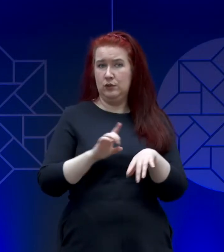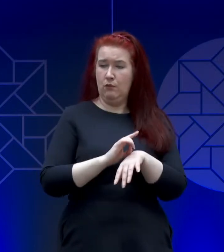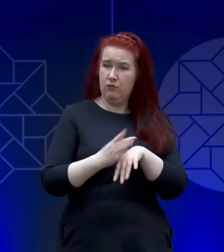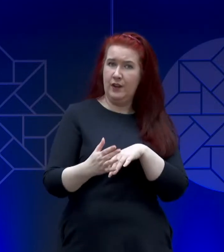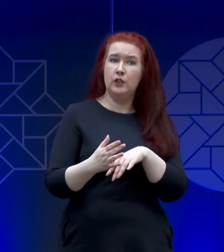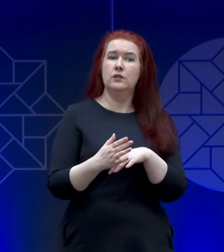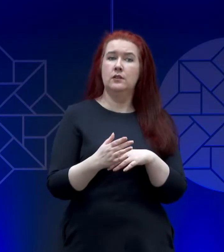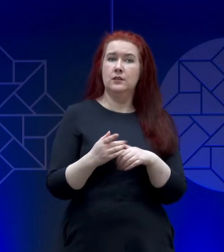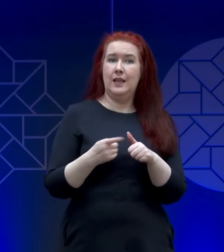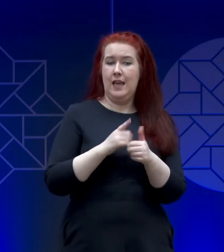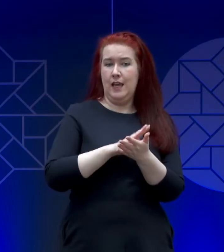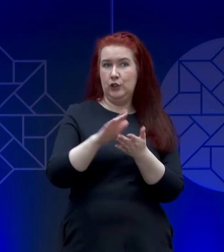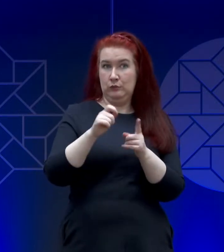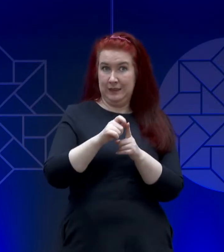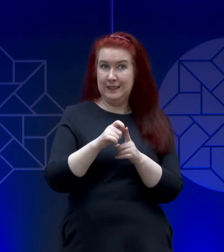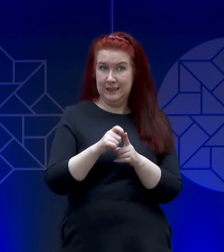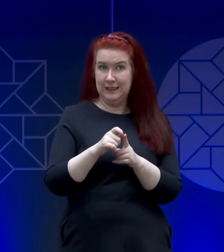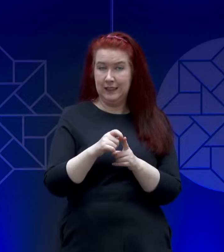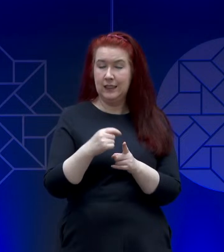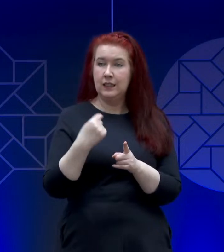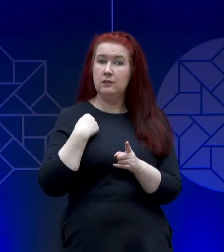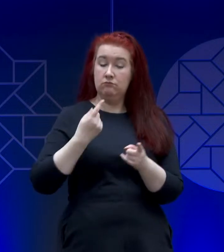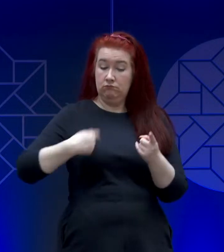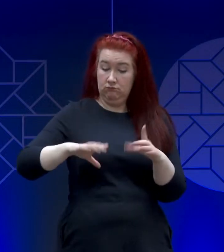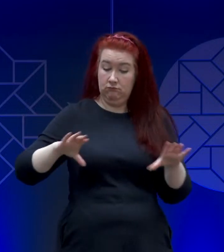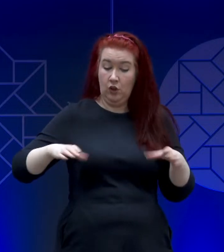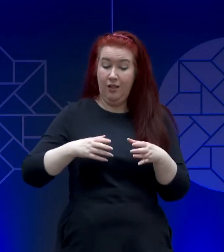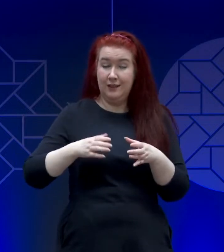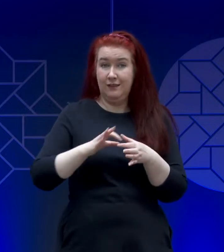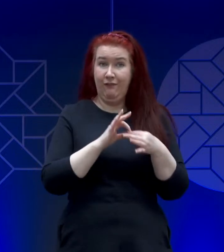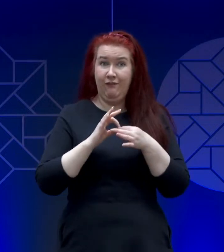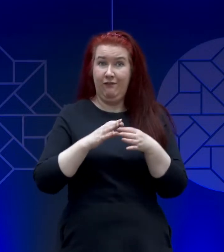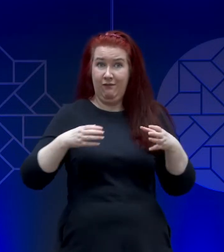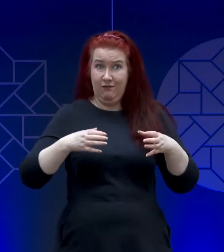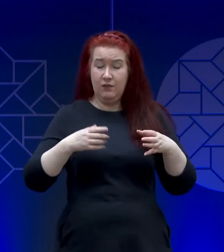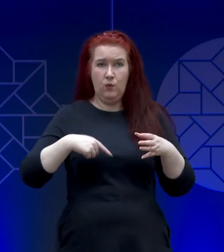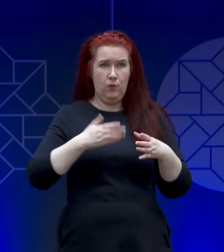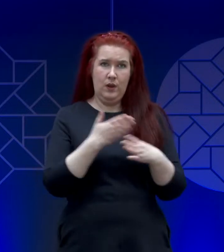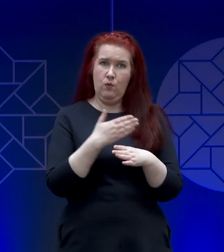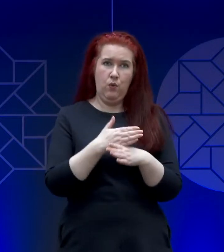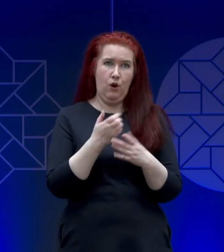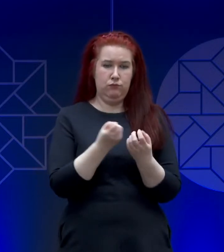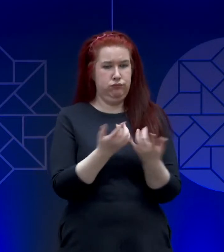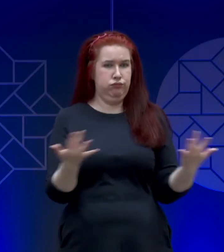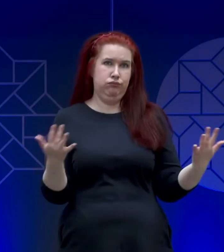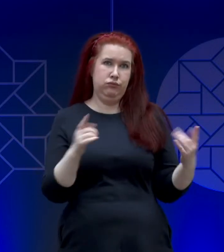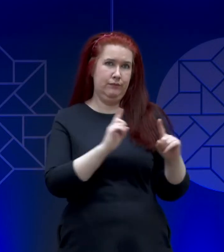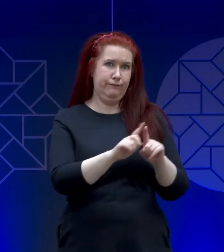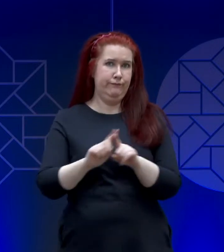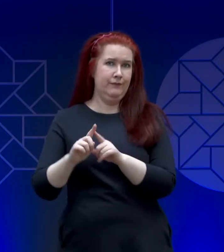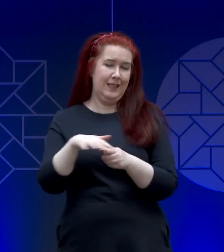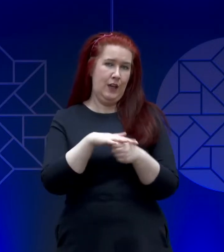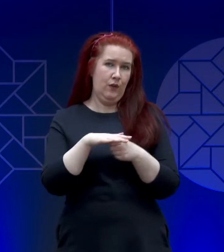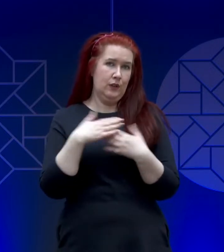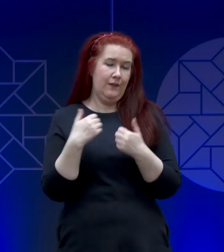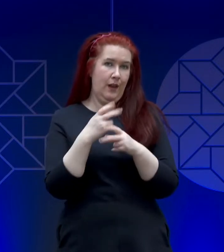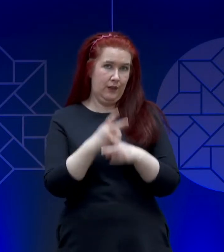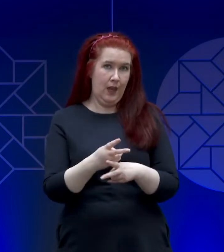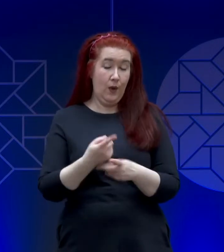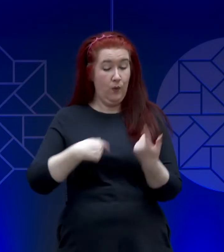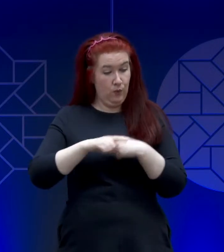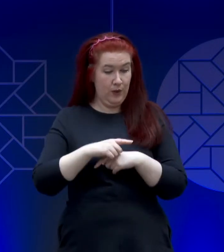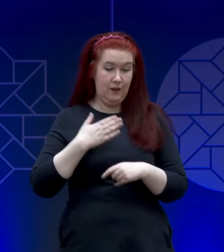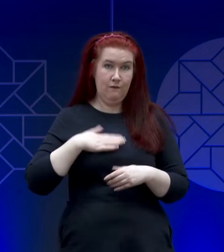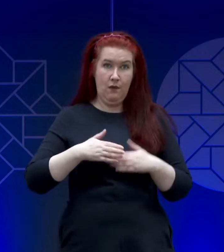allied health professions, and as a collective, we work across practically all areas of healthcare, and we've been at the forefront